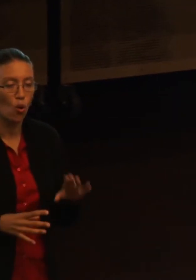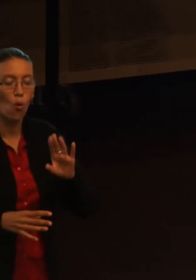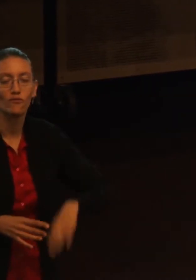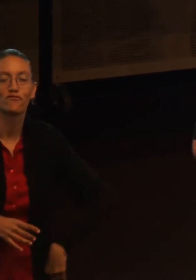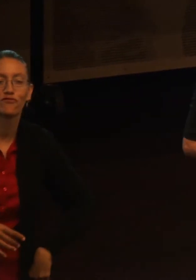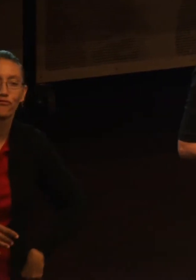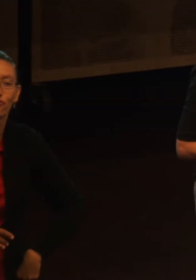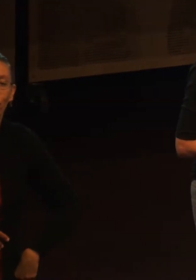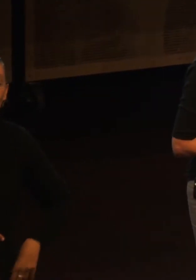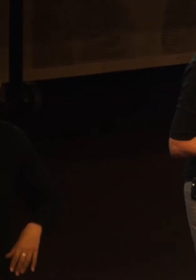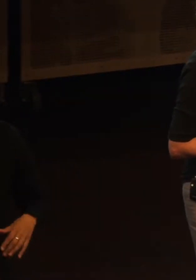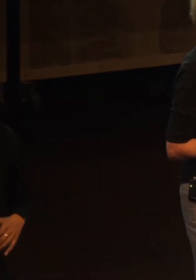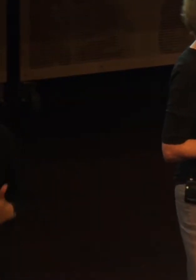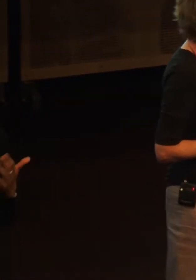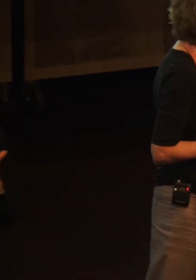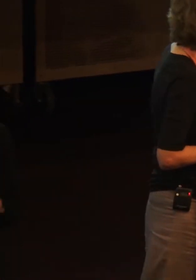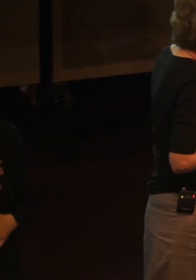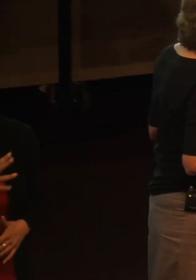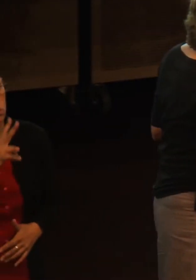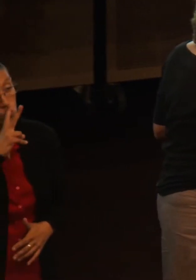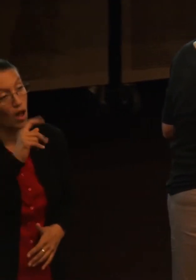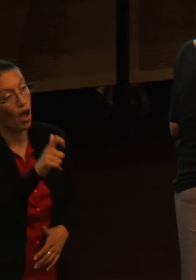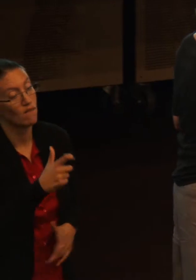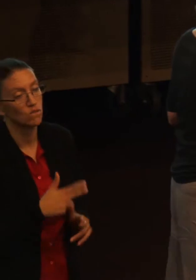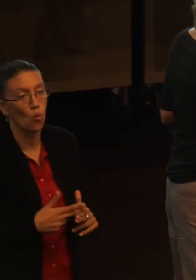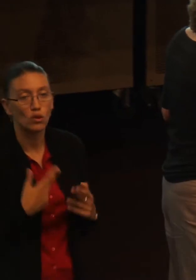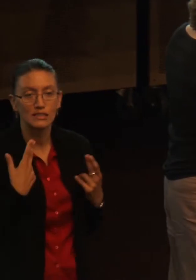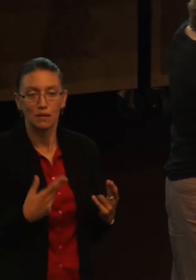out until around 2.5 for typically developing children.